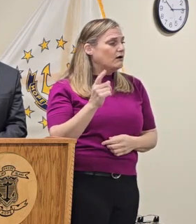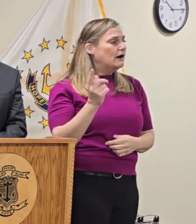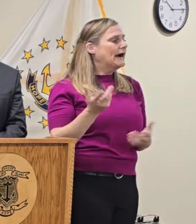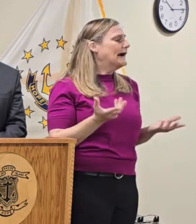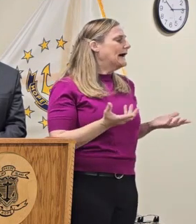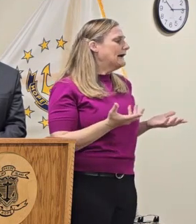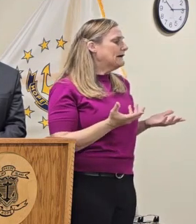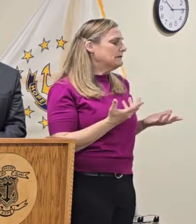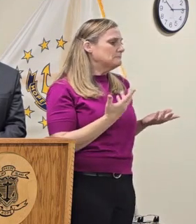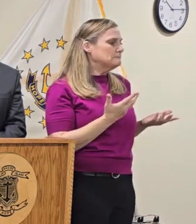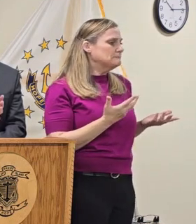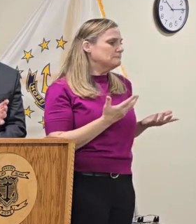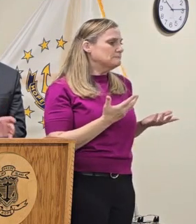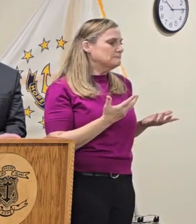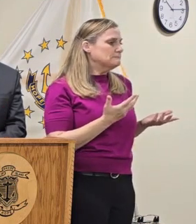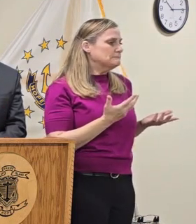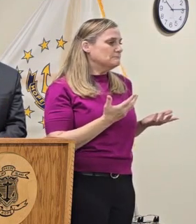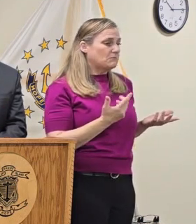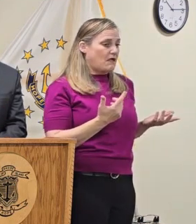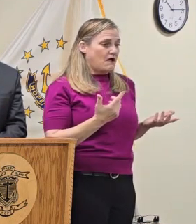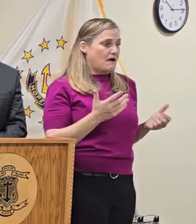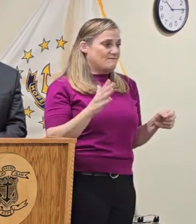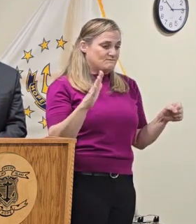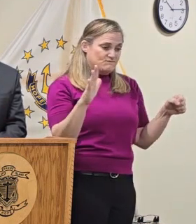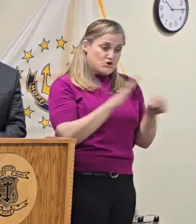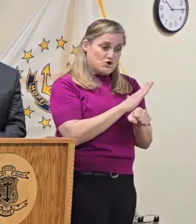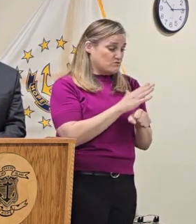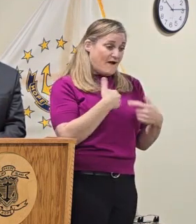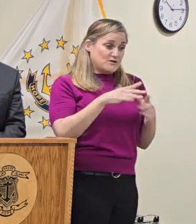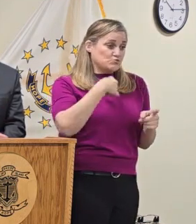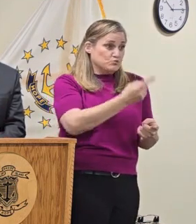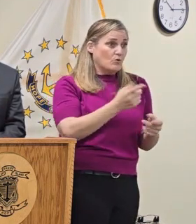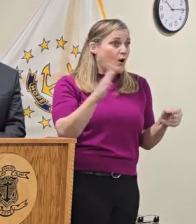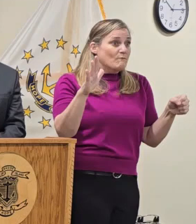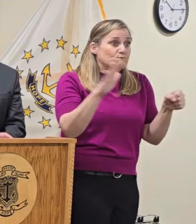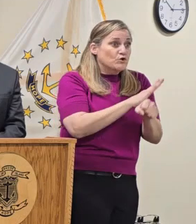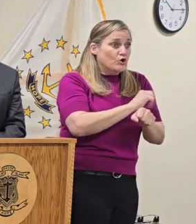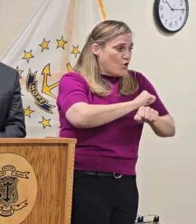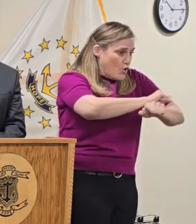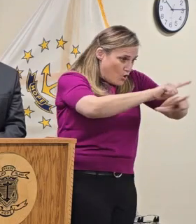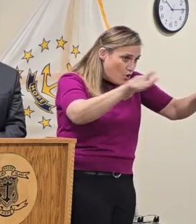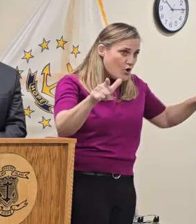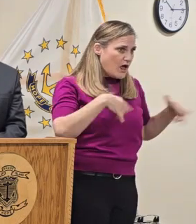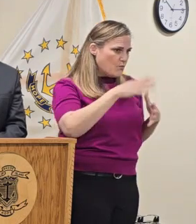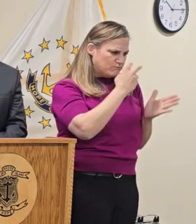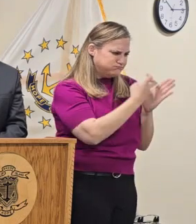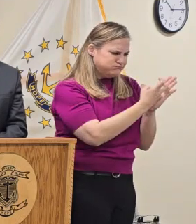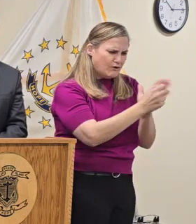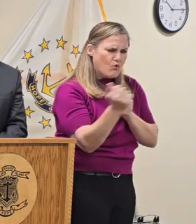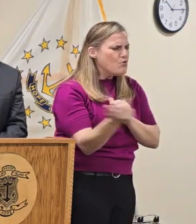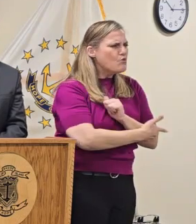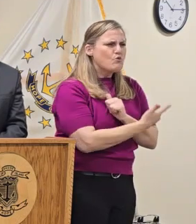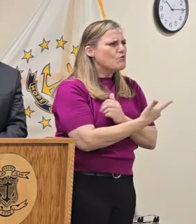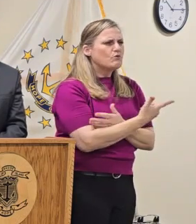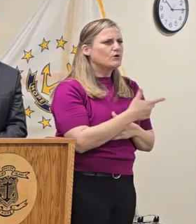that it's open to full disclosures and making sure that we're looking at every